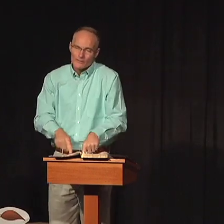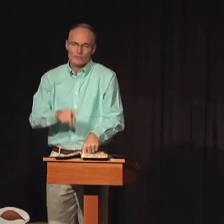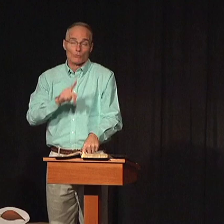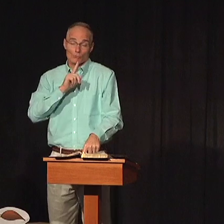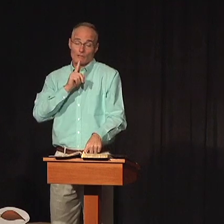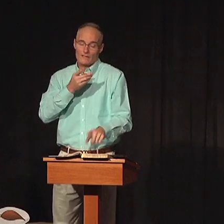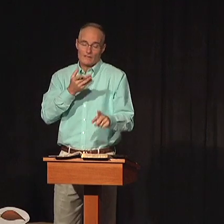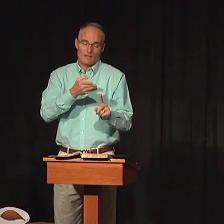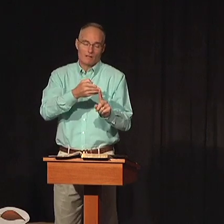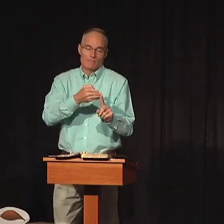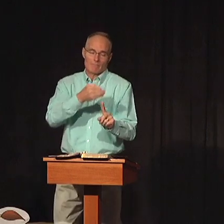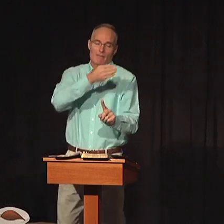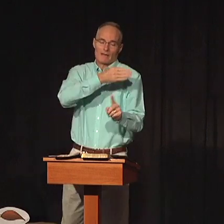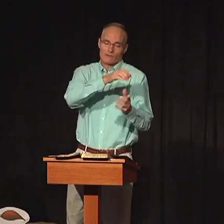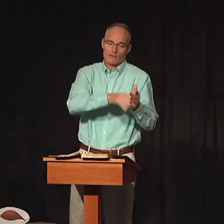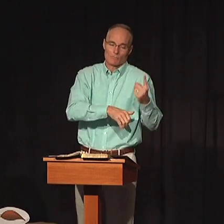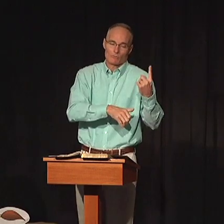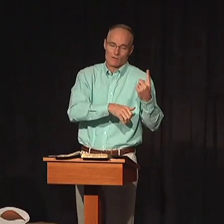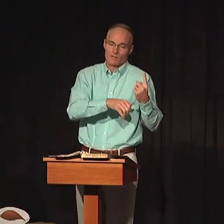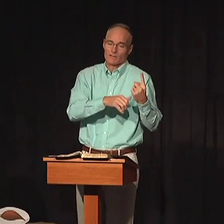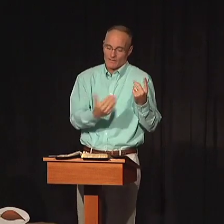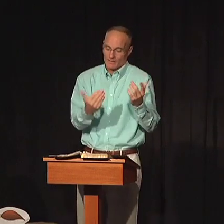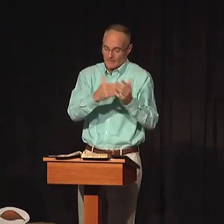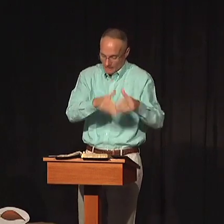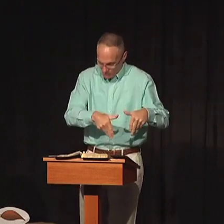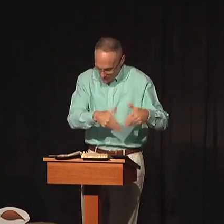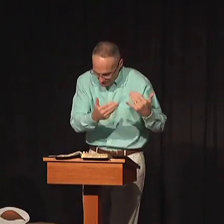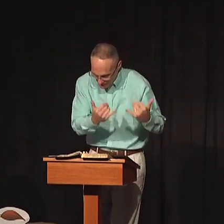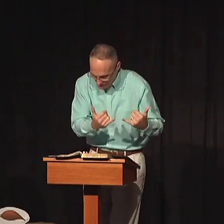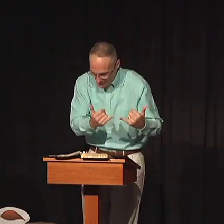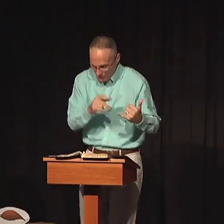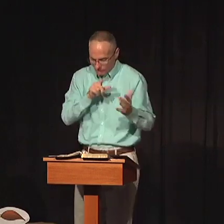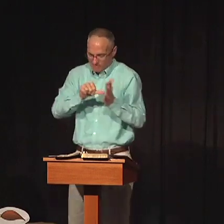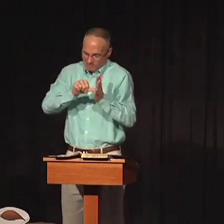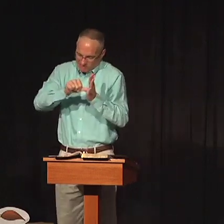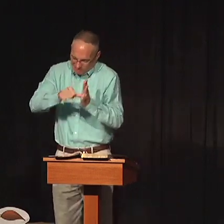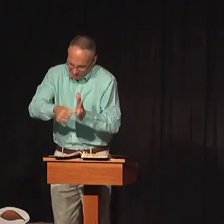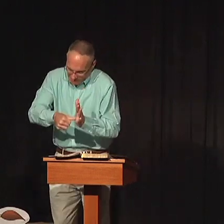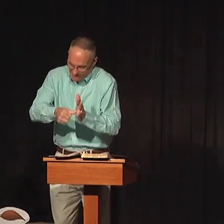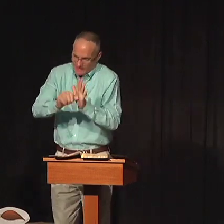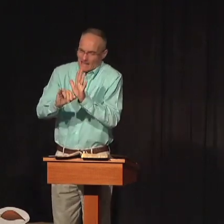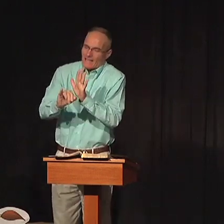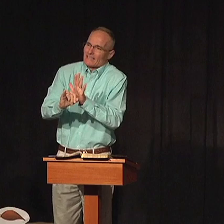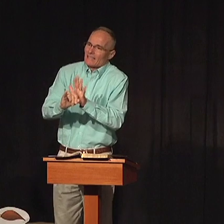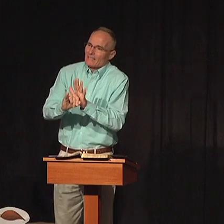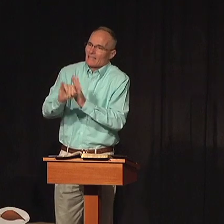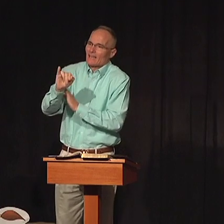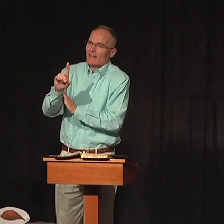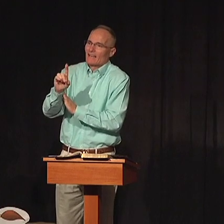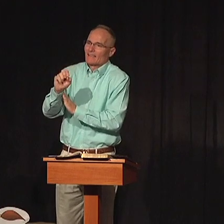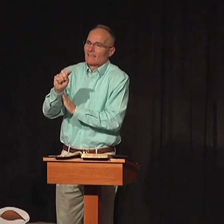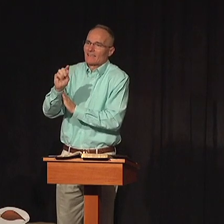So Peter here, really before that, back in chapter 1, and again he brings it up now, he is emphasizing